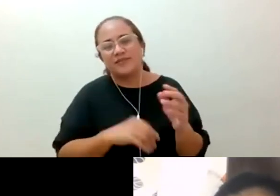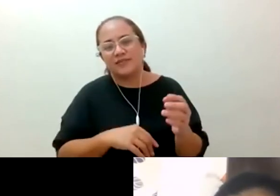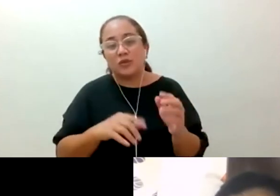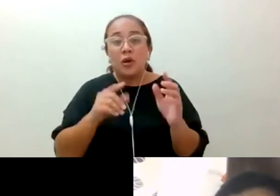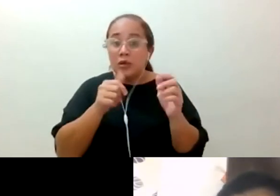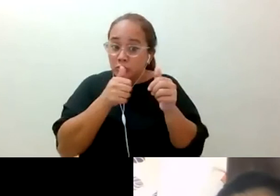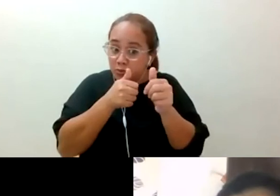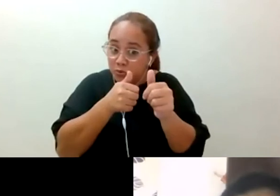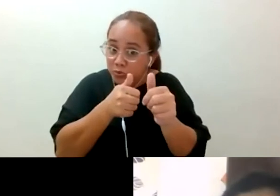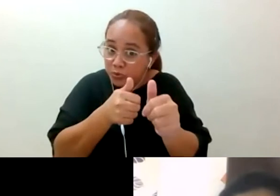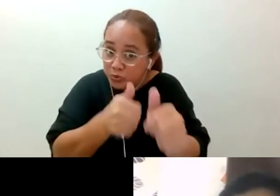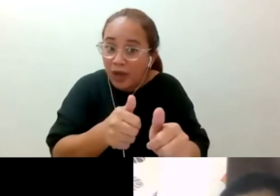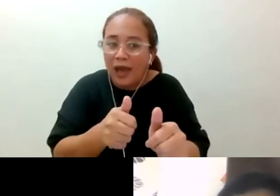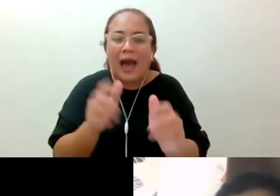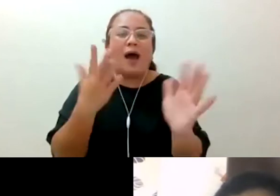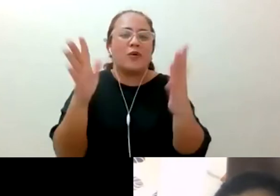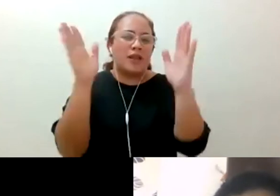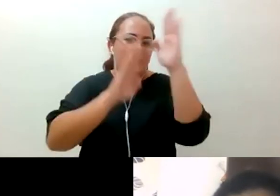problems.